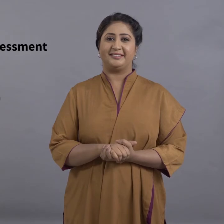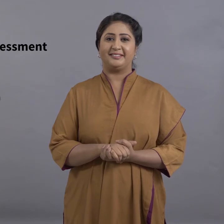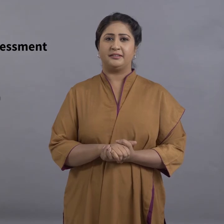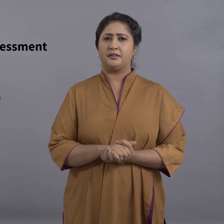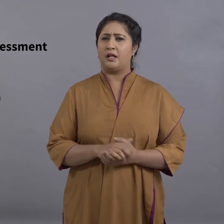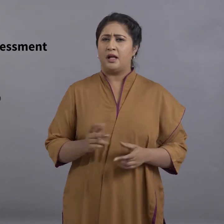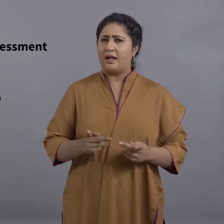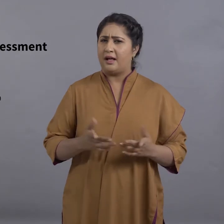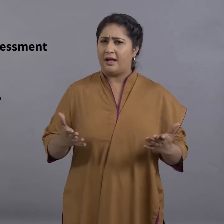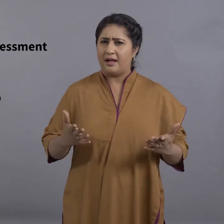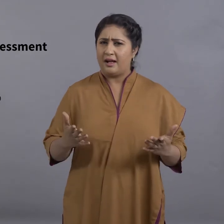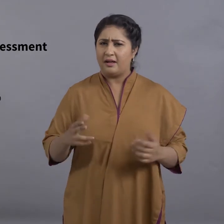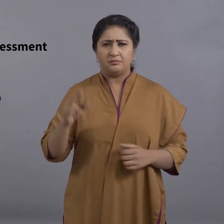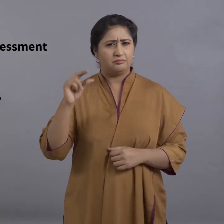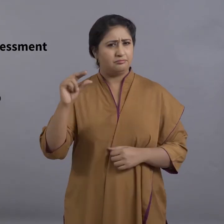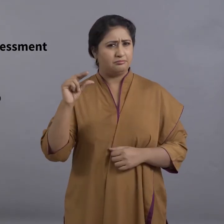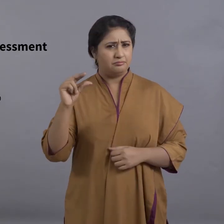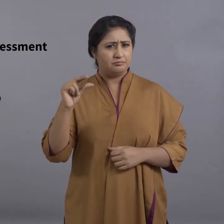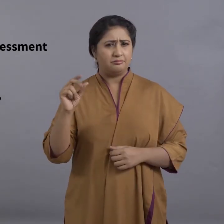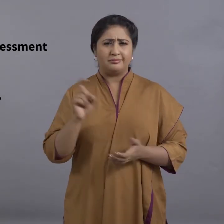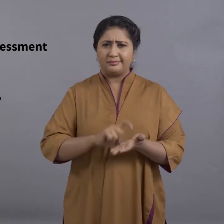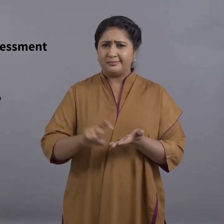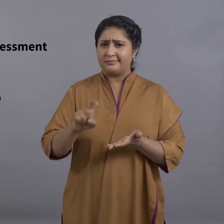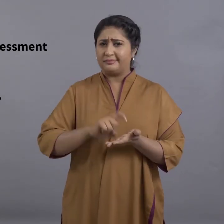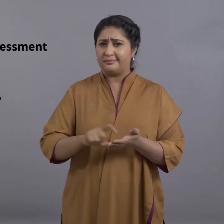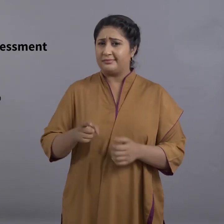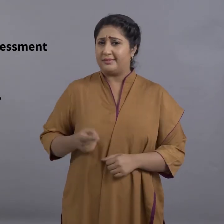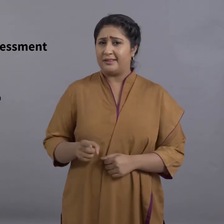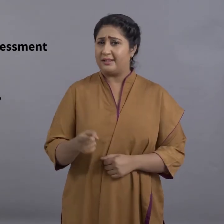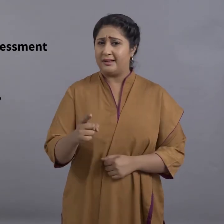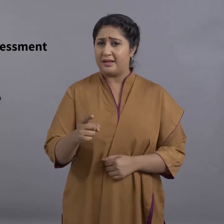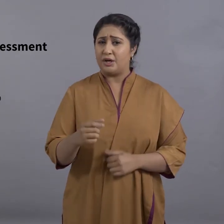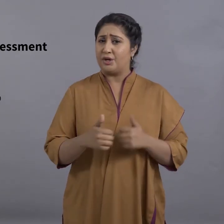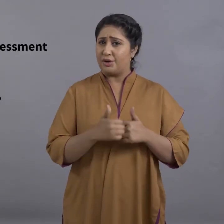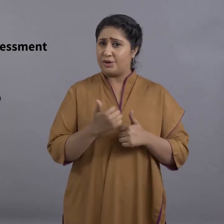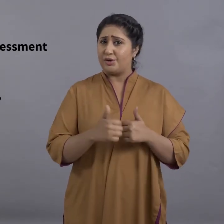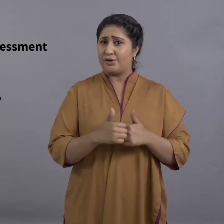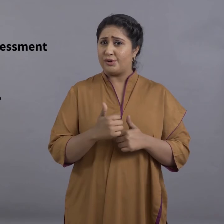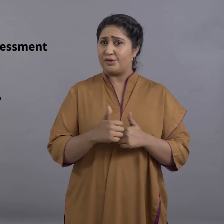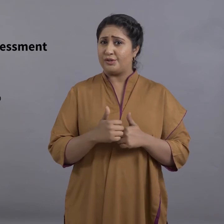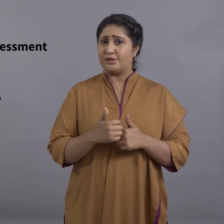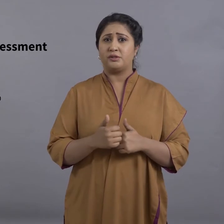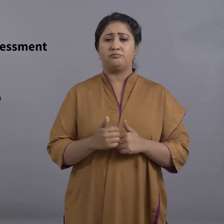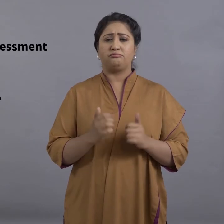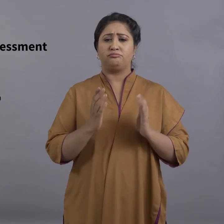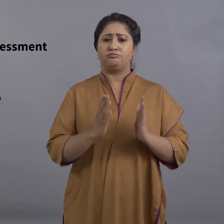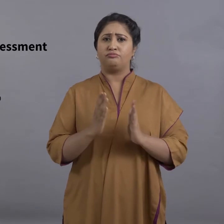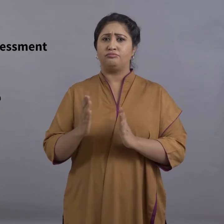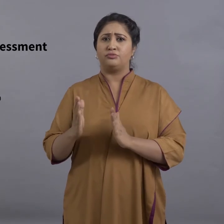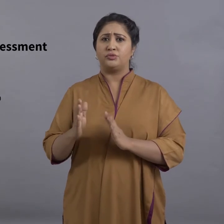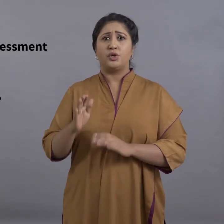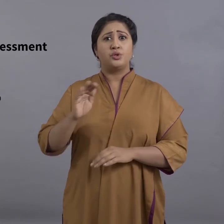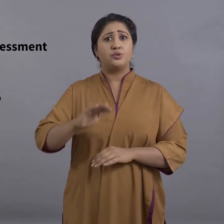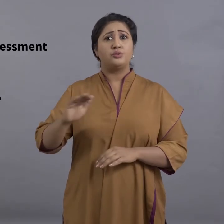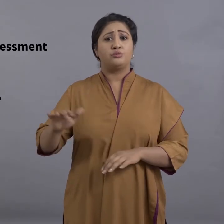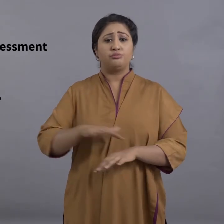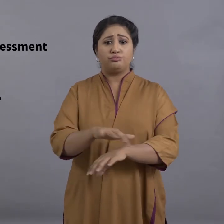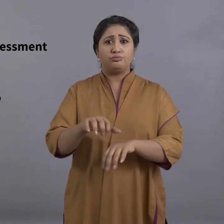How to assess and what criteria to use for categorizing students' ability in